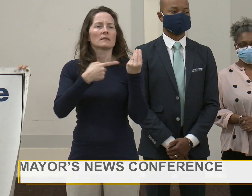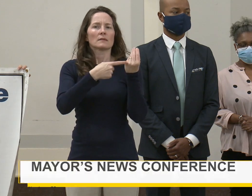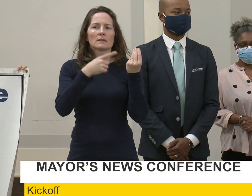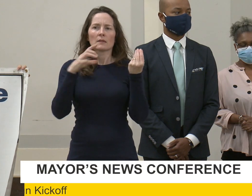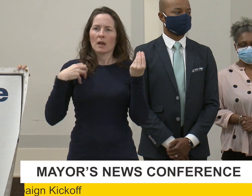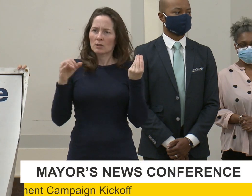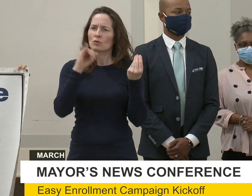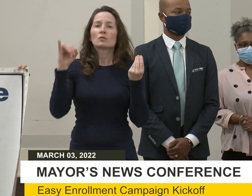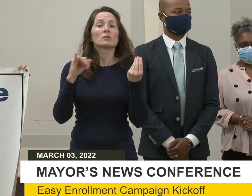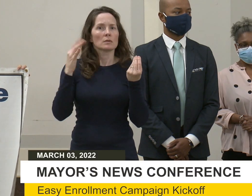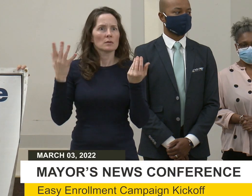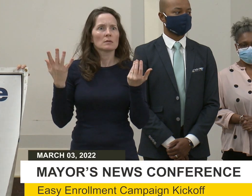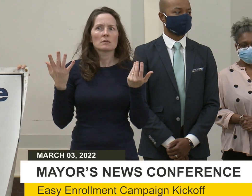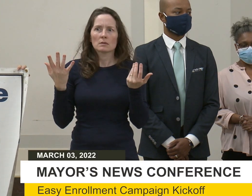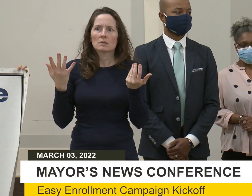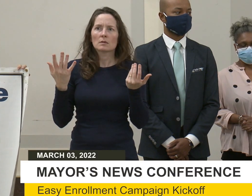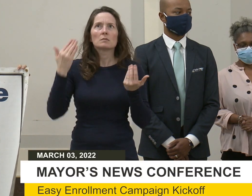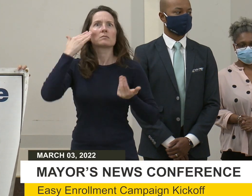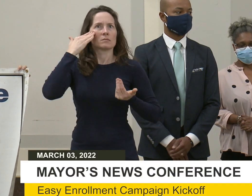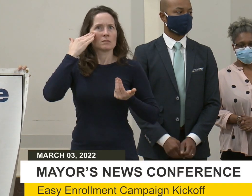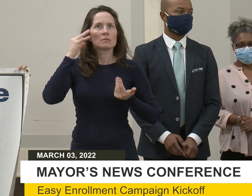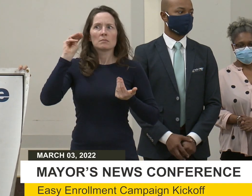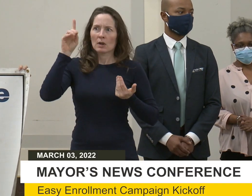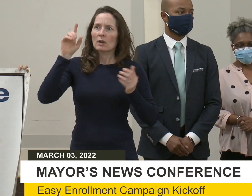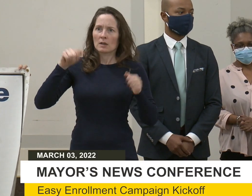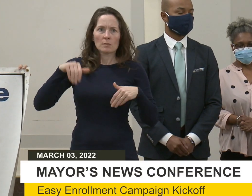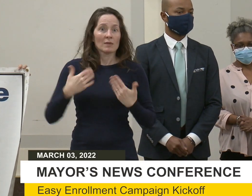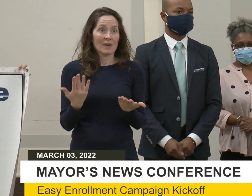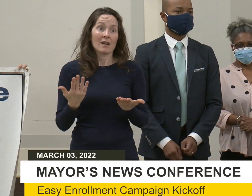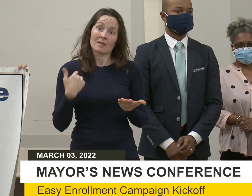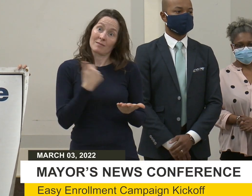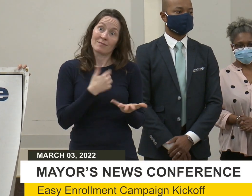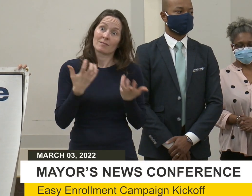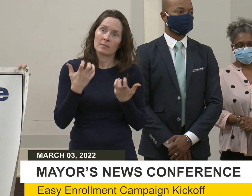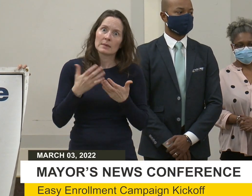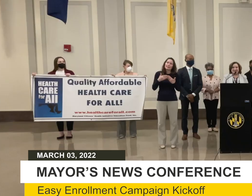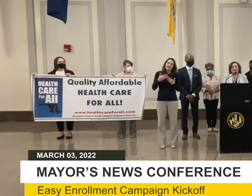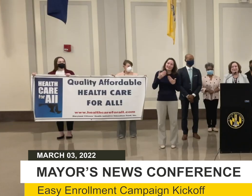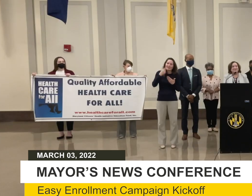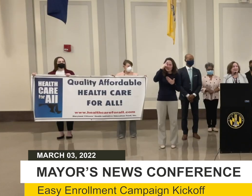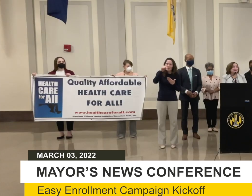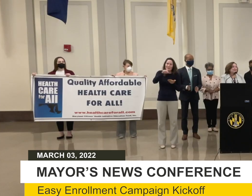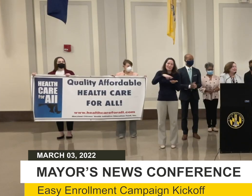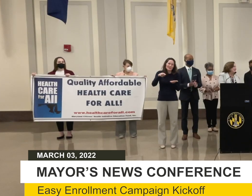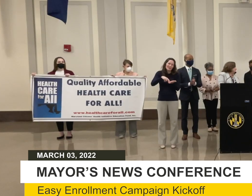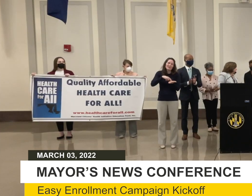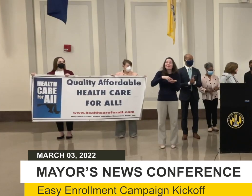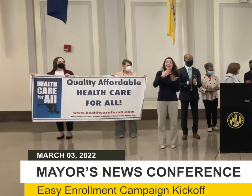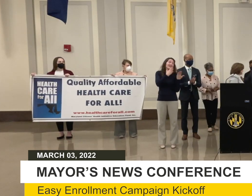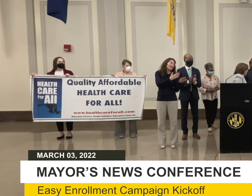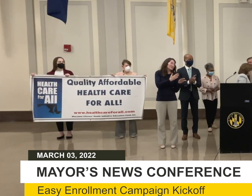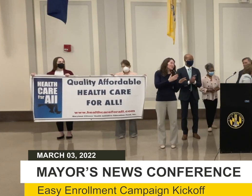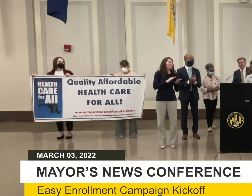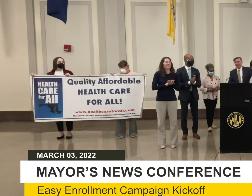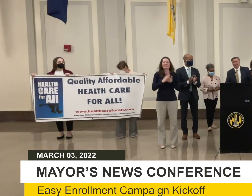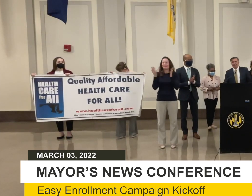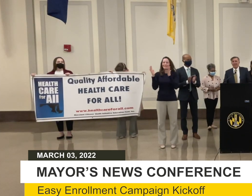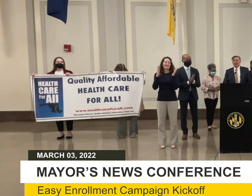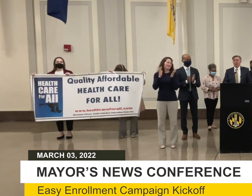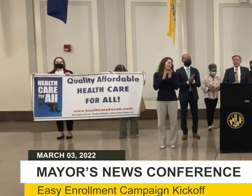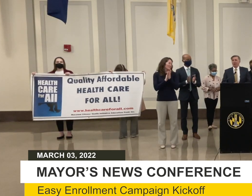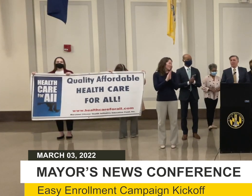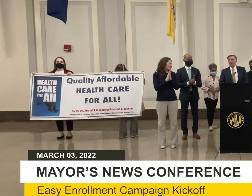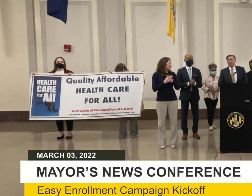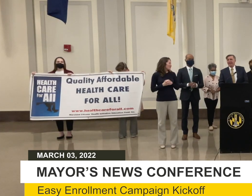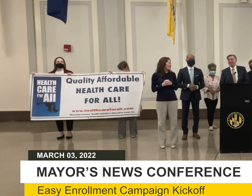get health coverage in Maryland, and we want to make it easy for you to do so. Thank you, and thank you, Vinny. Thank you, Michelle.